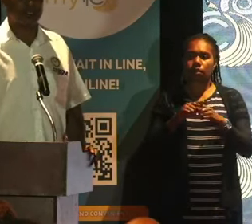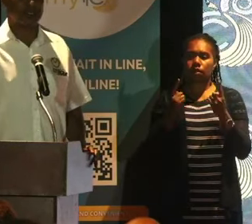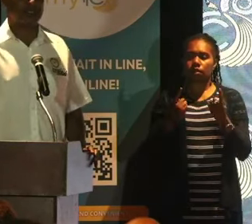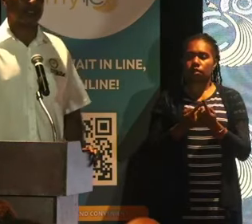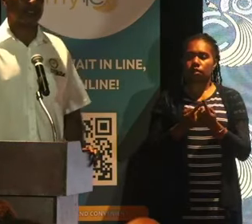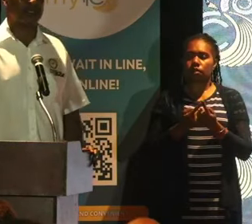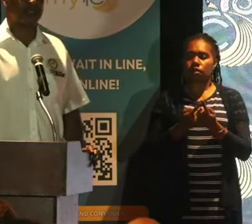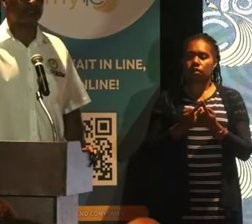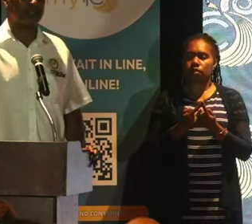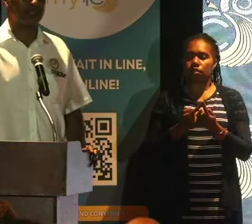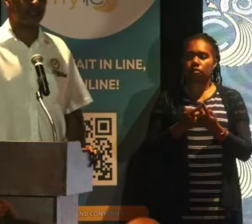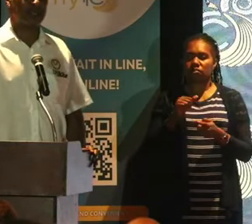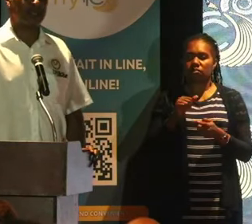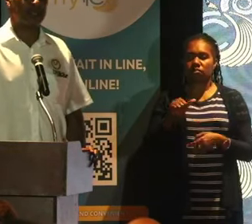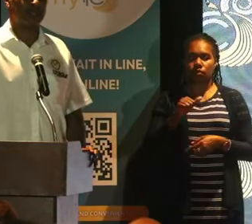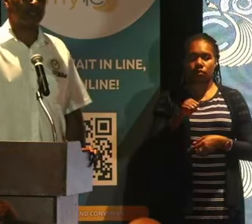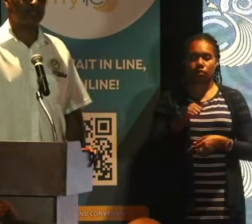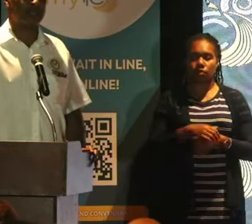thing.